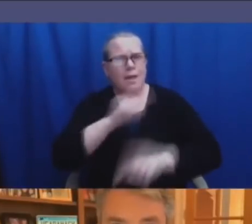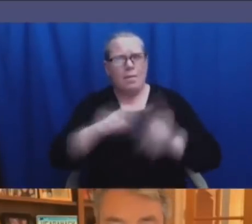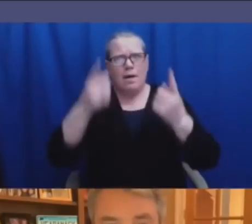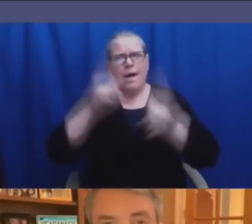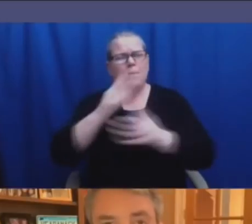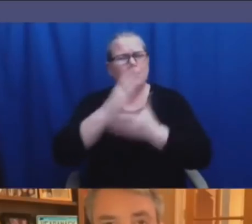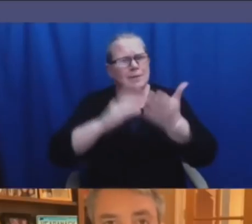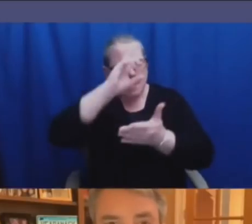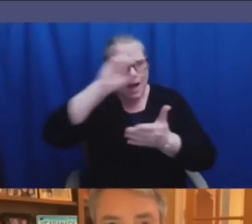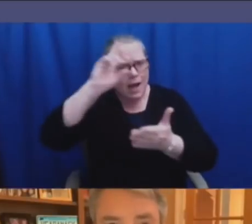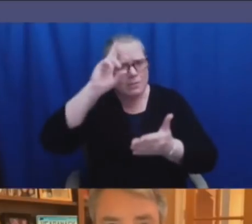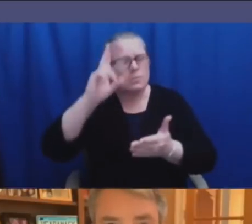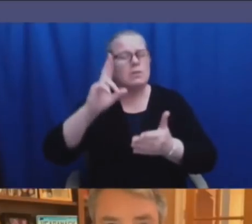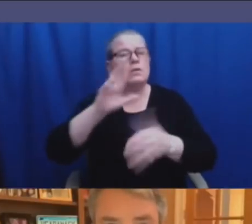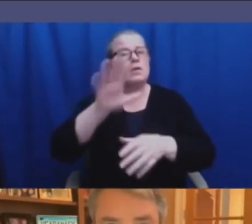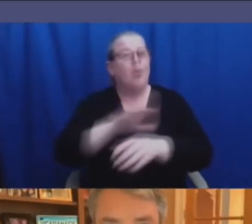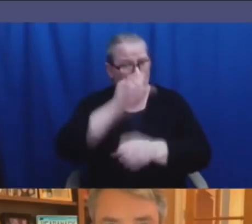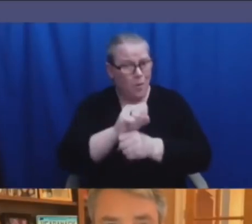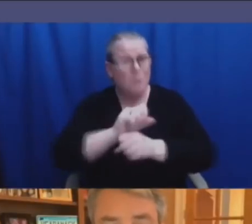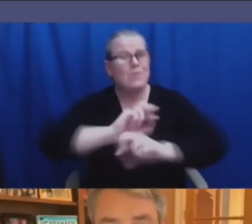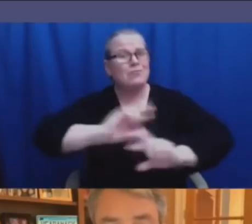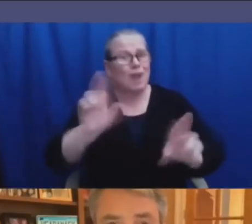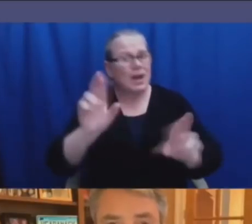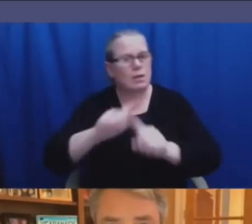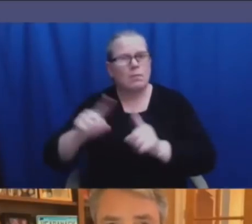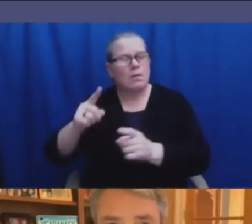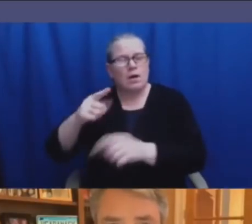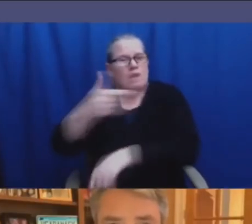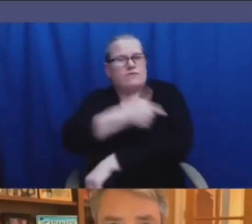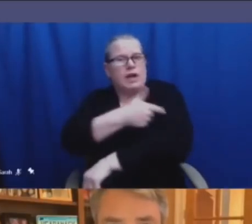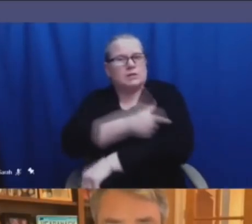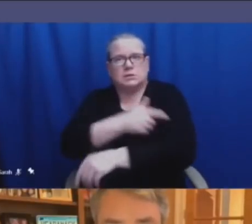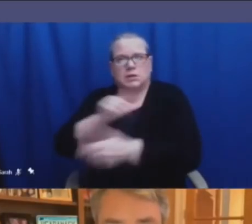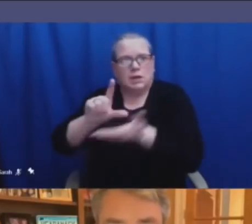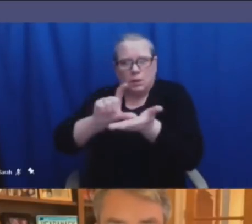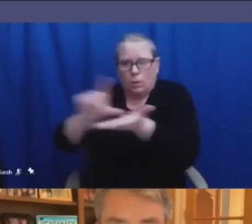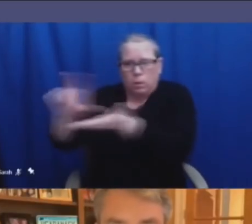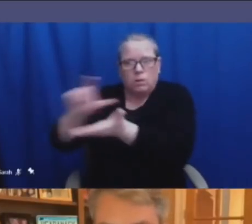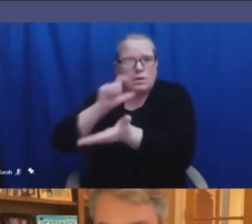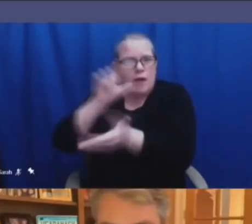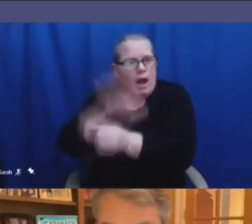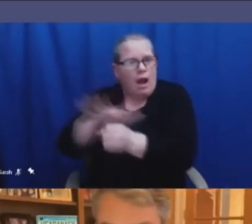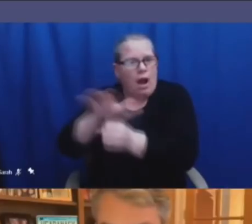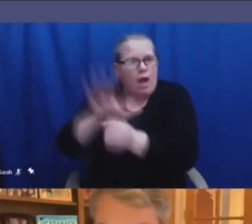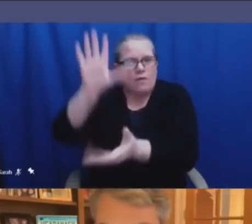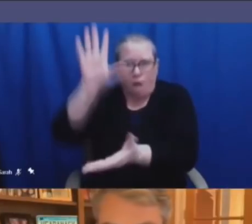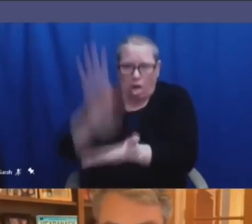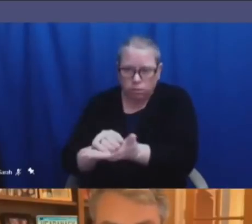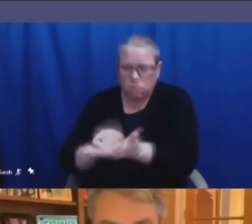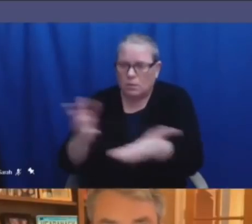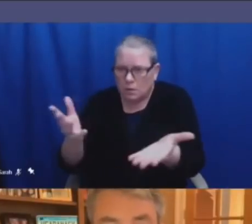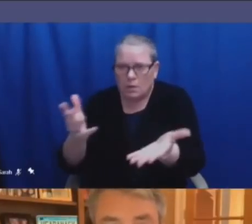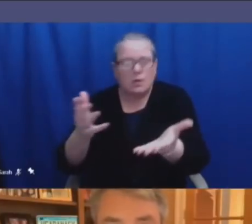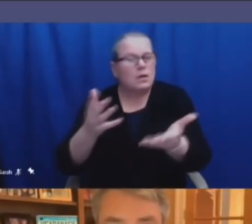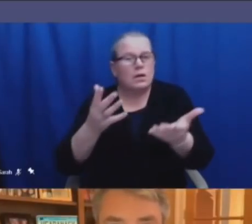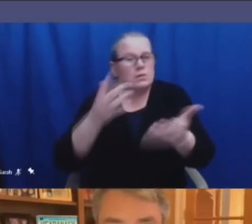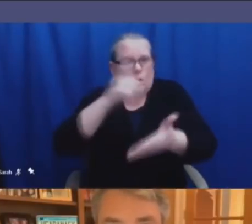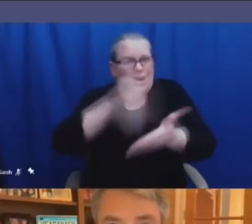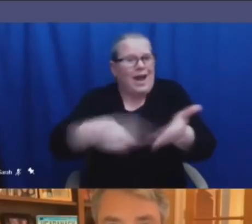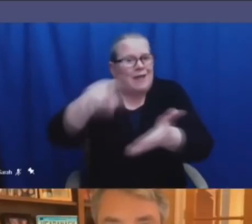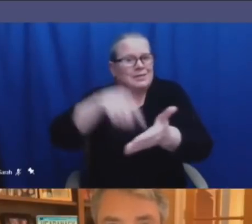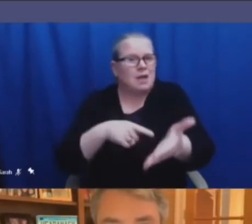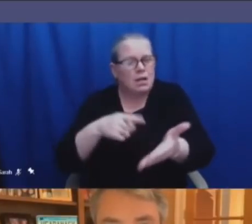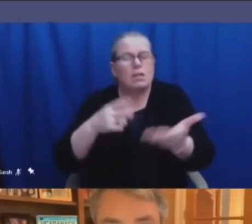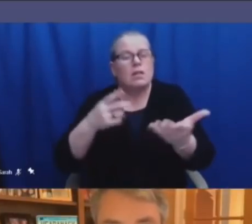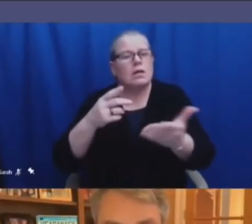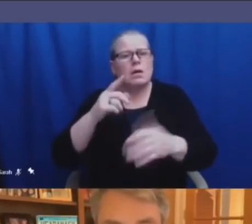we've asked in the past about this happening in other states, you indicated that we were only booking appointments for the amount of vaccine we had so that we wouldn't